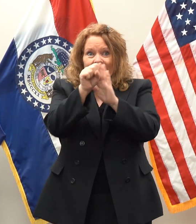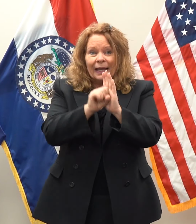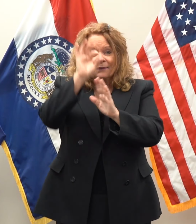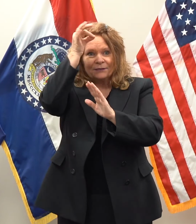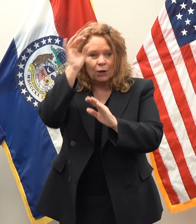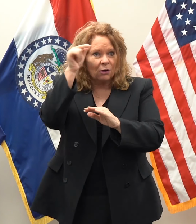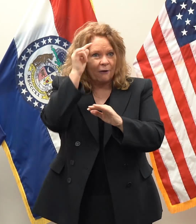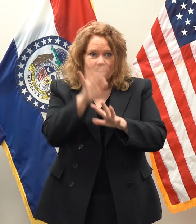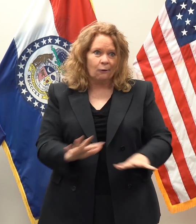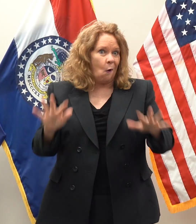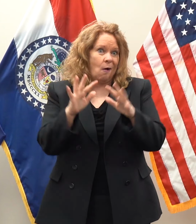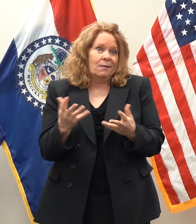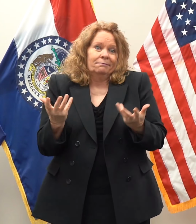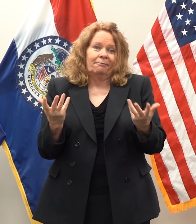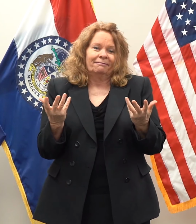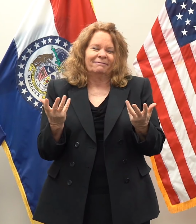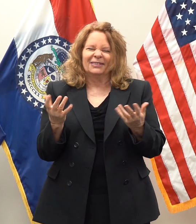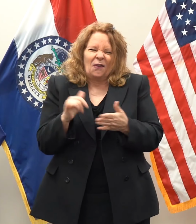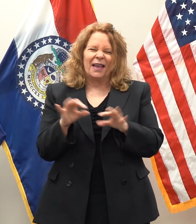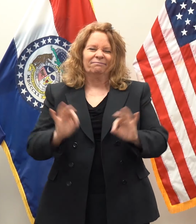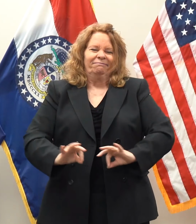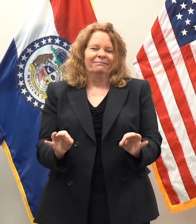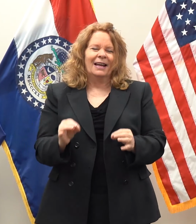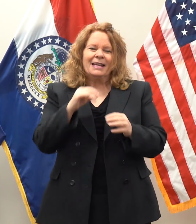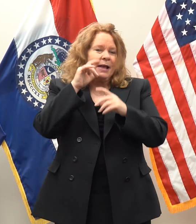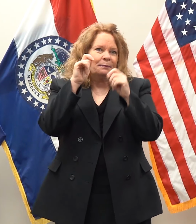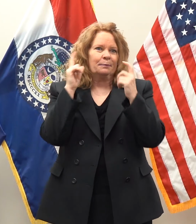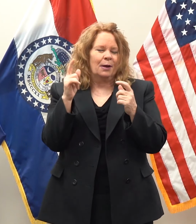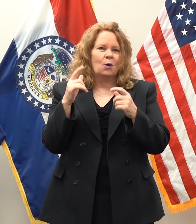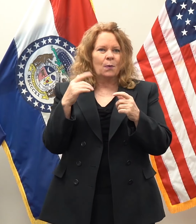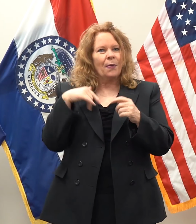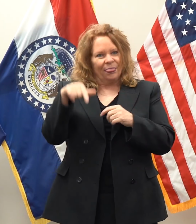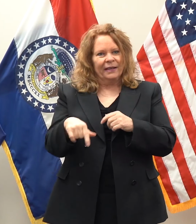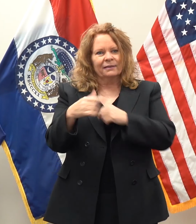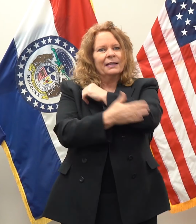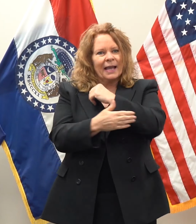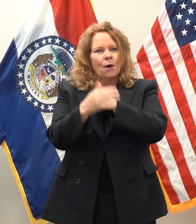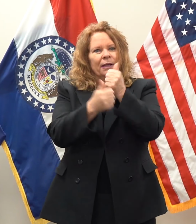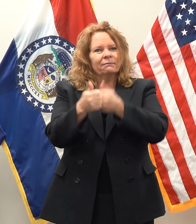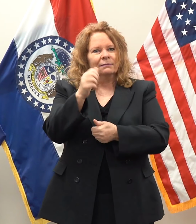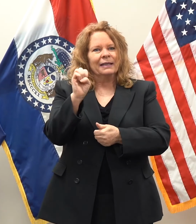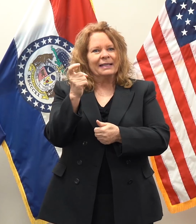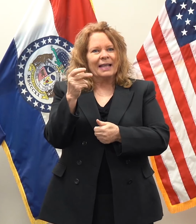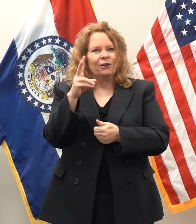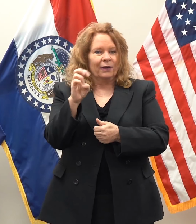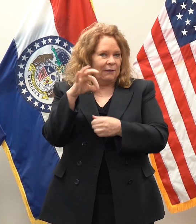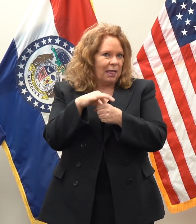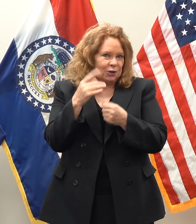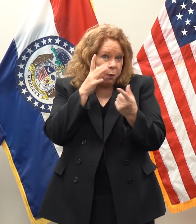and it's really not that remarkable that we have an election for county executive. This is, in a